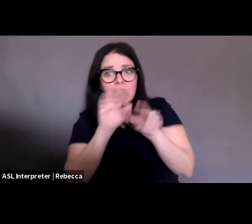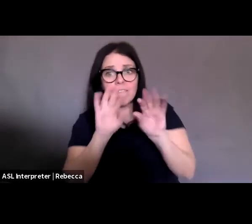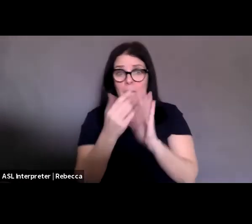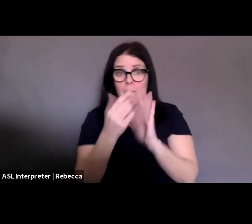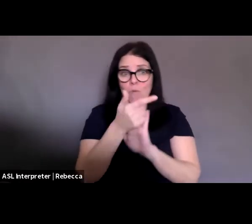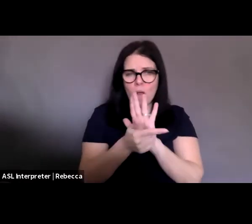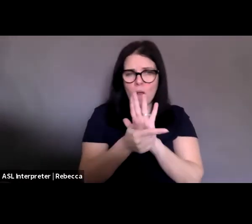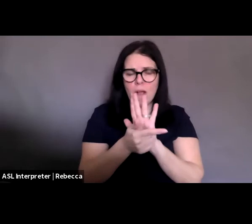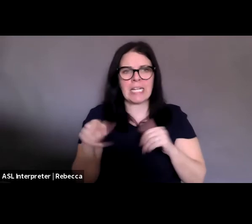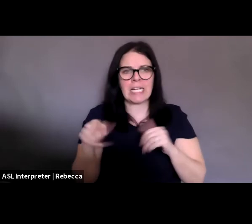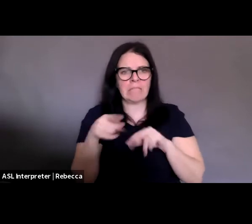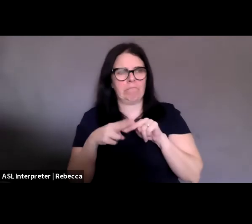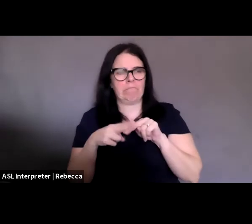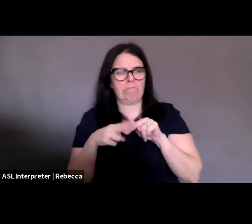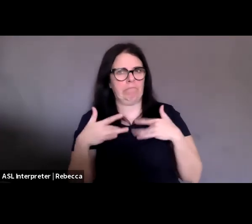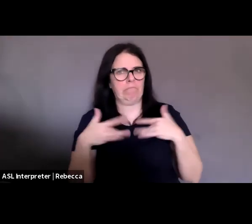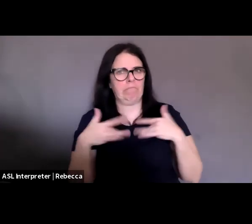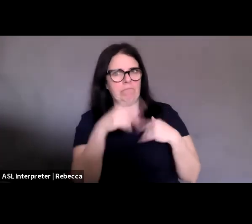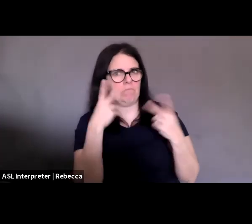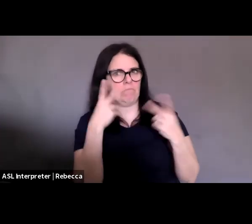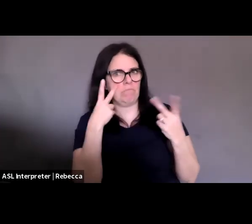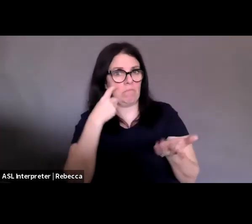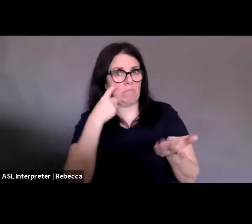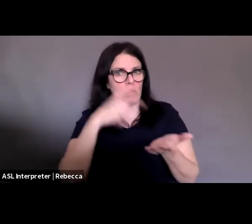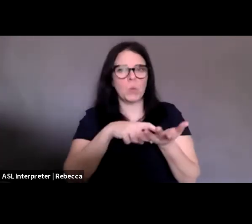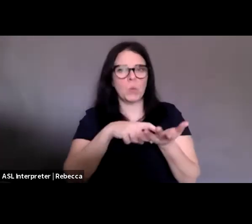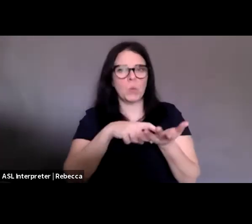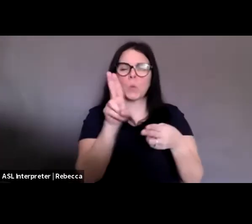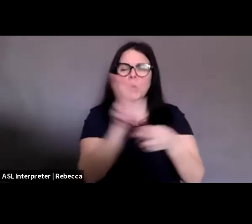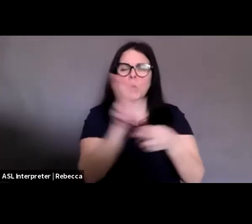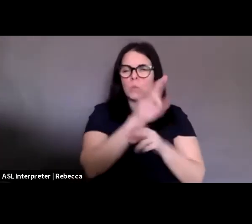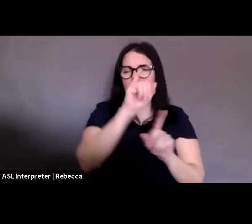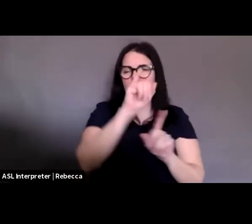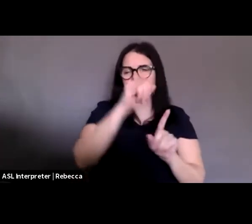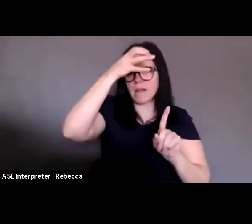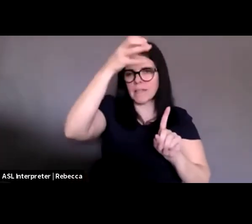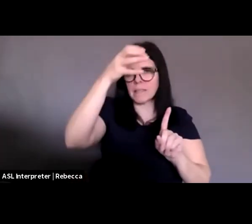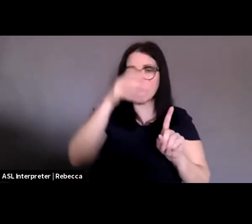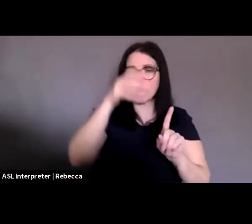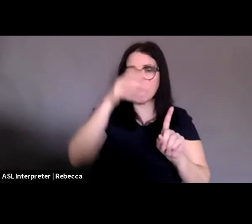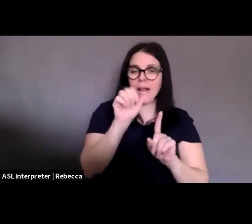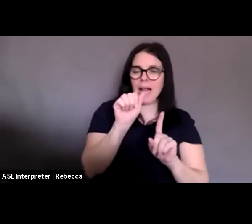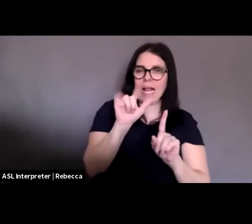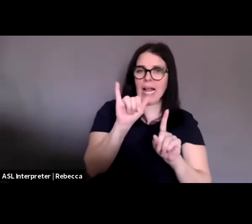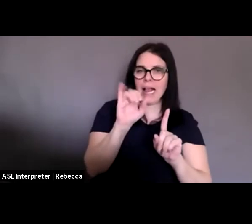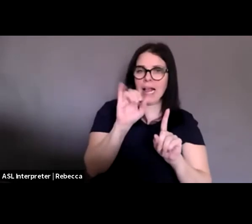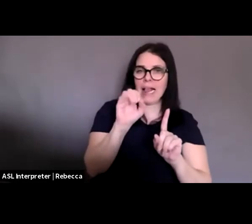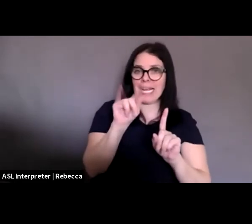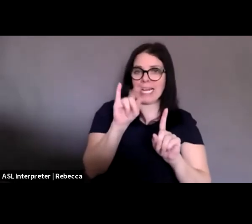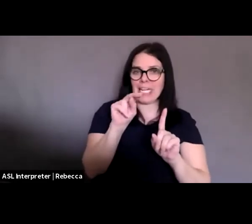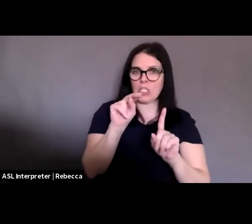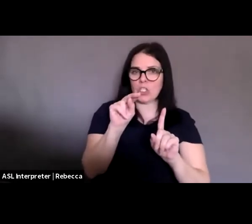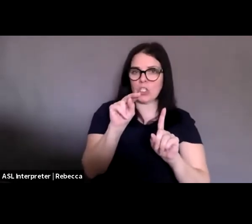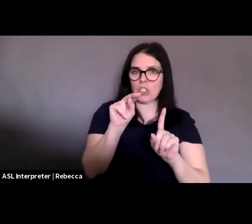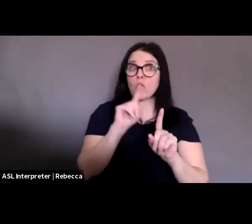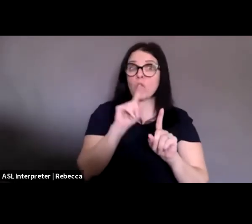concerned about the misuse of alienation concepts against the interests of children and